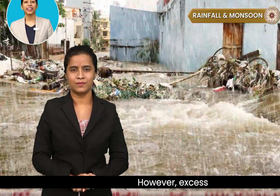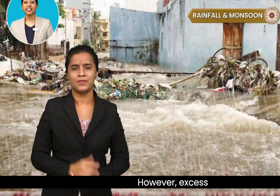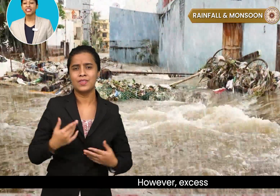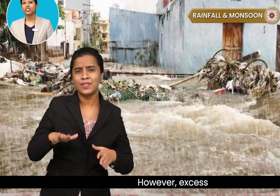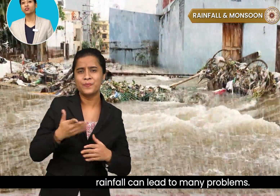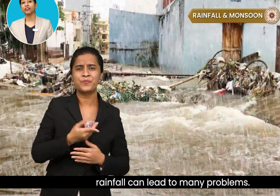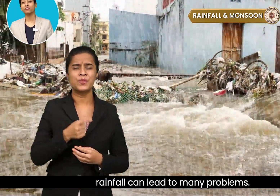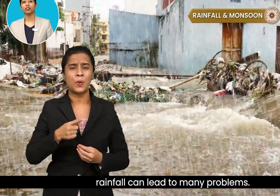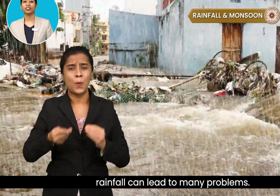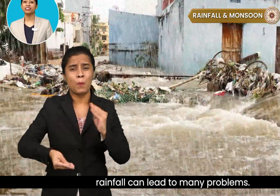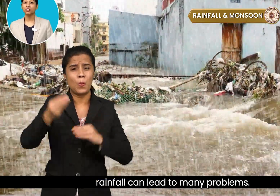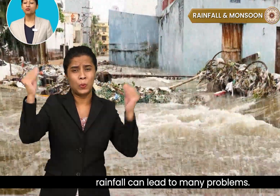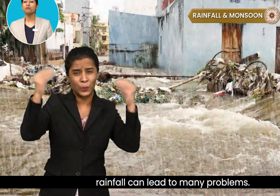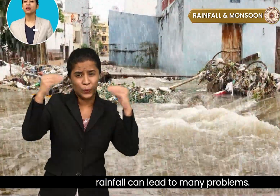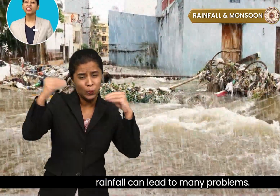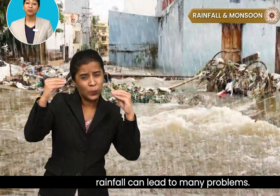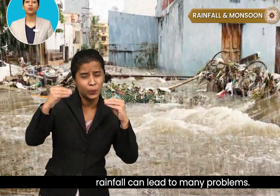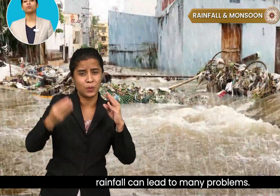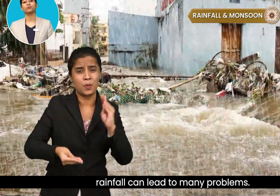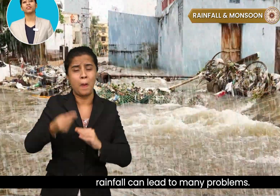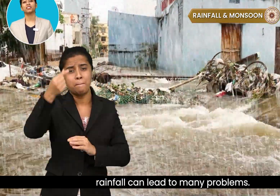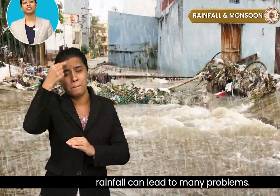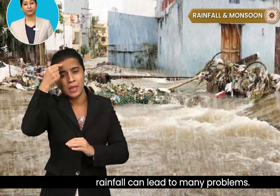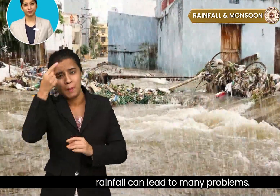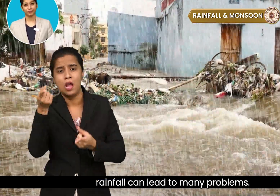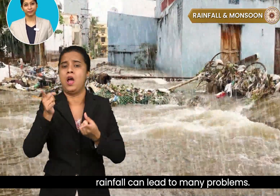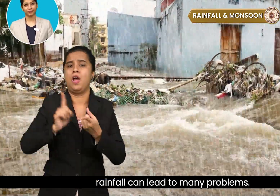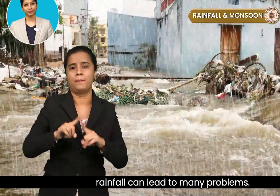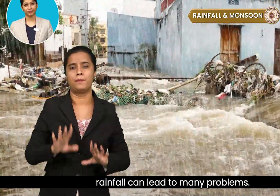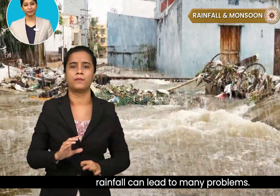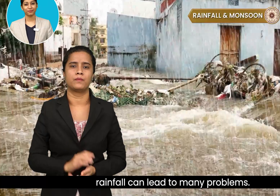However, excess rainfall can lead to many problems.